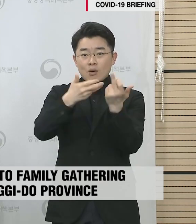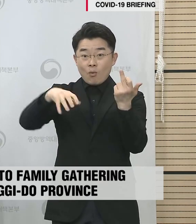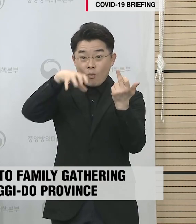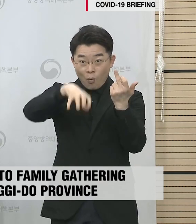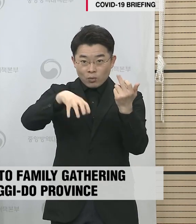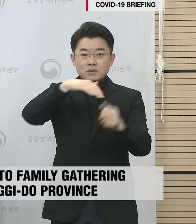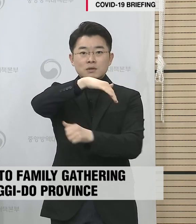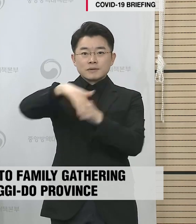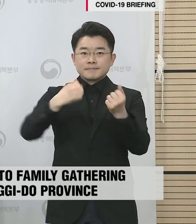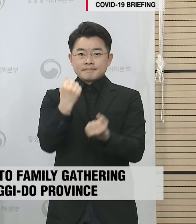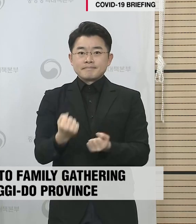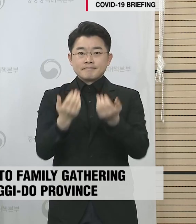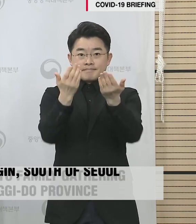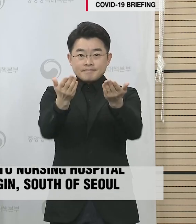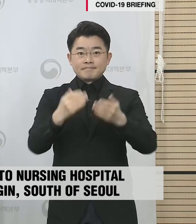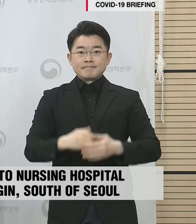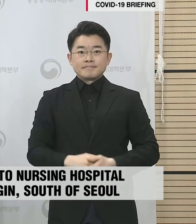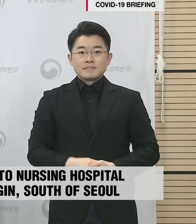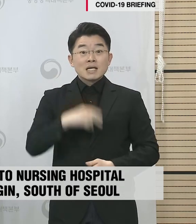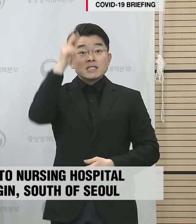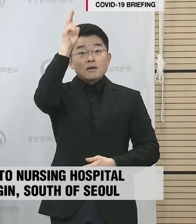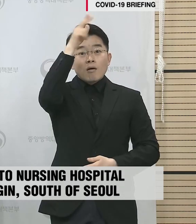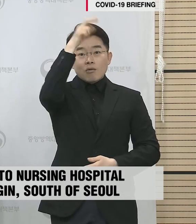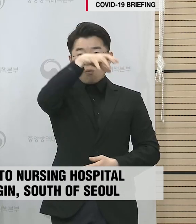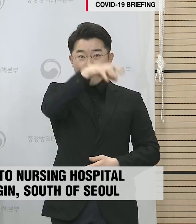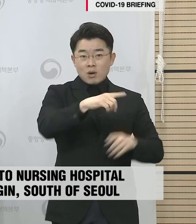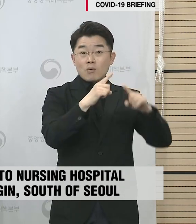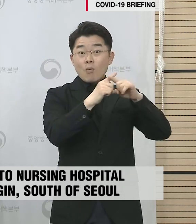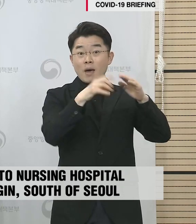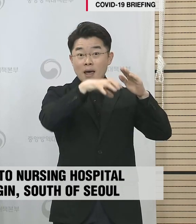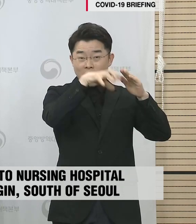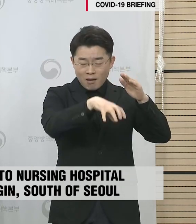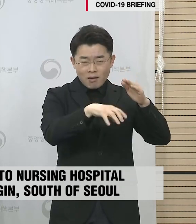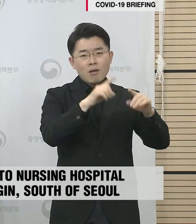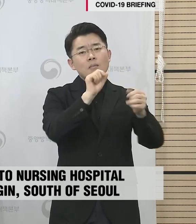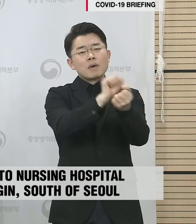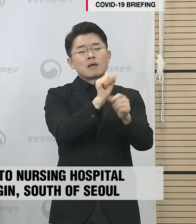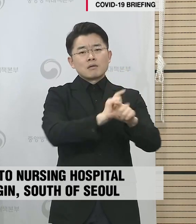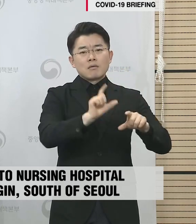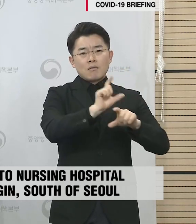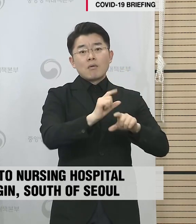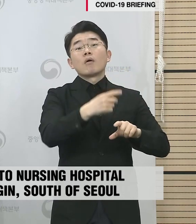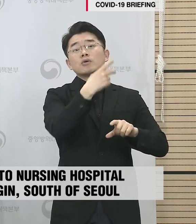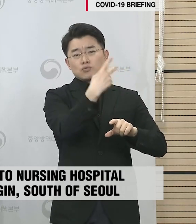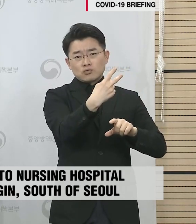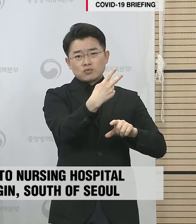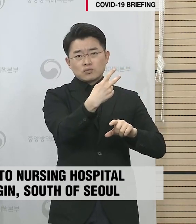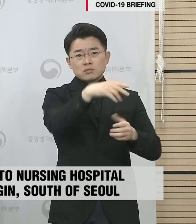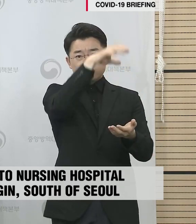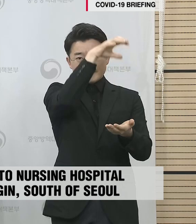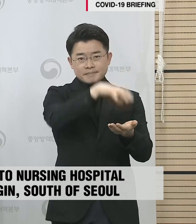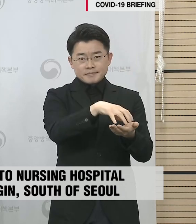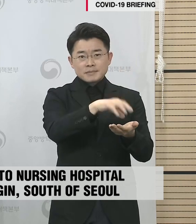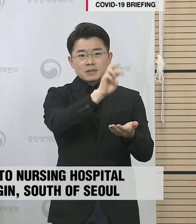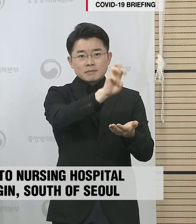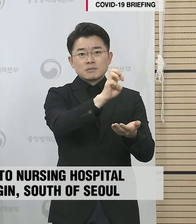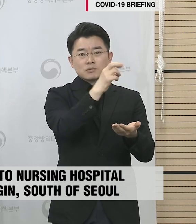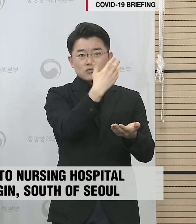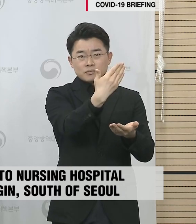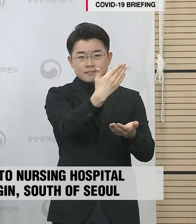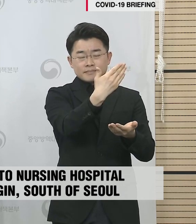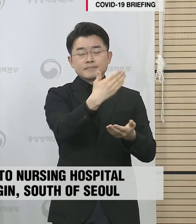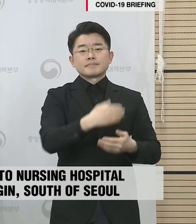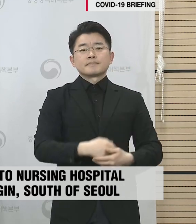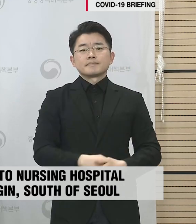cases, raising the total to 51. And Gangwon-do Province, in relation to a church in Jeongseon-gun County, we have 2 additional